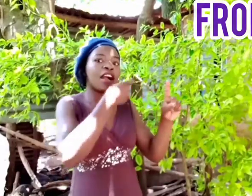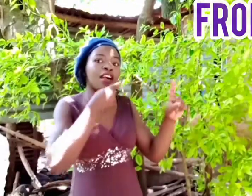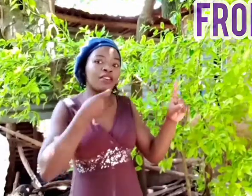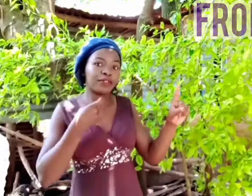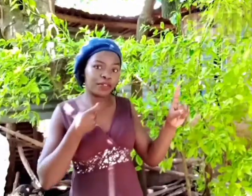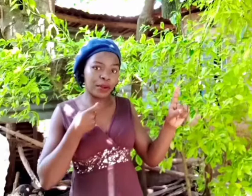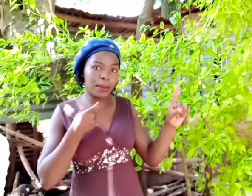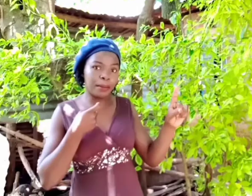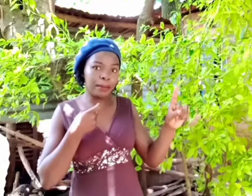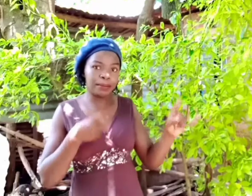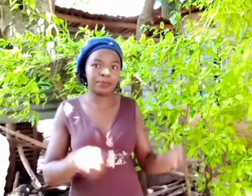From.